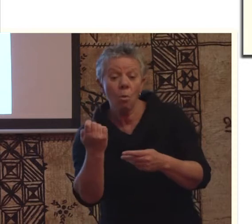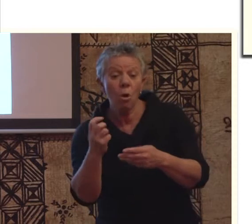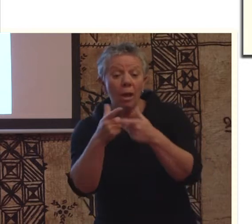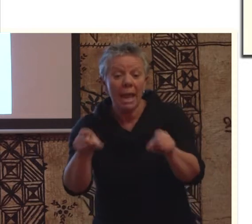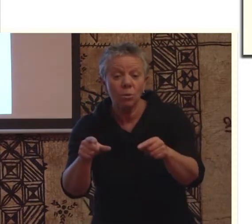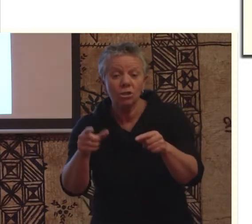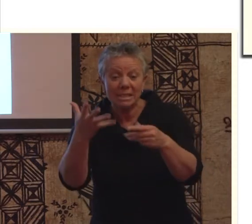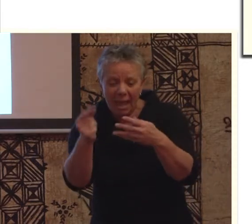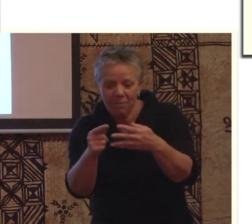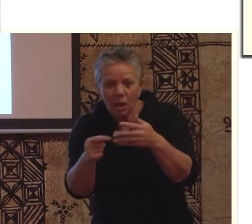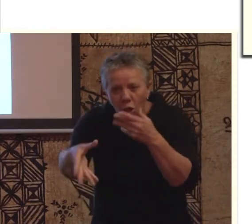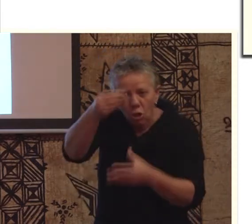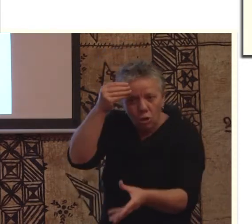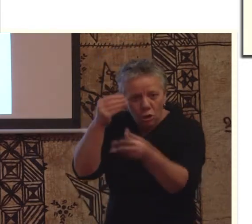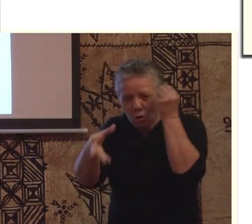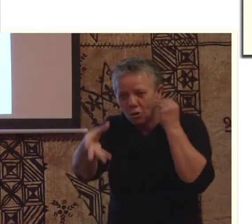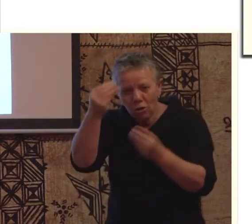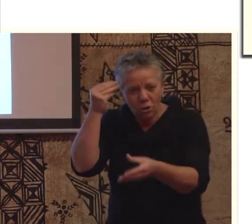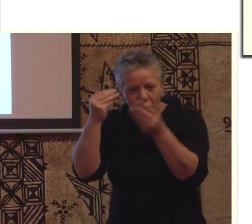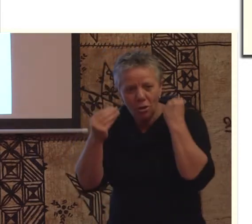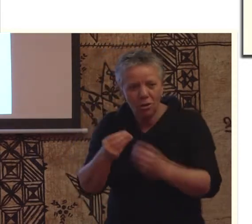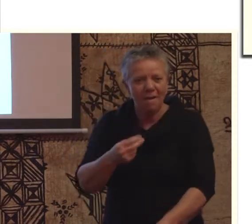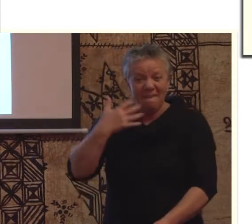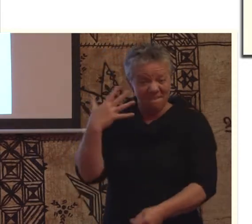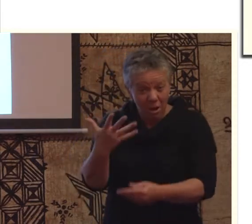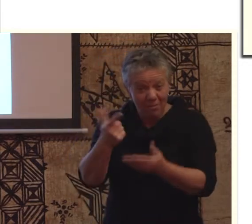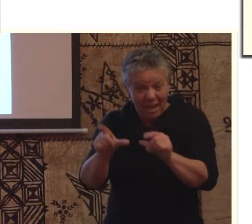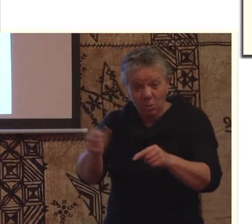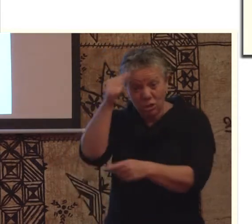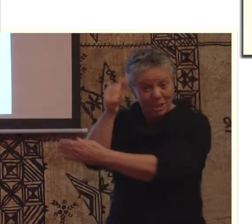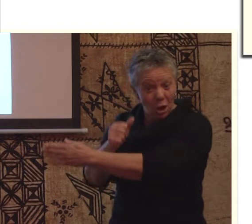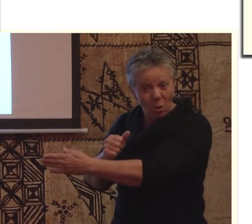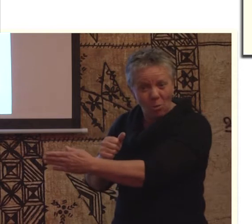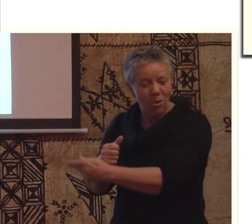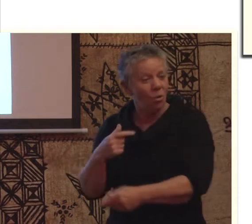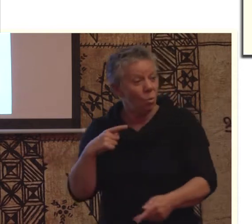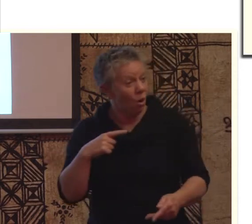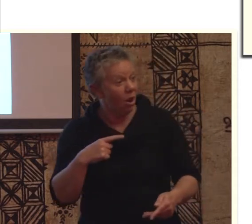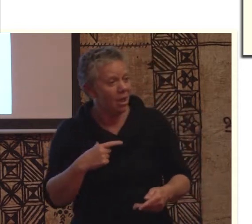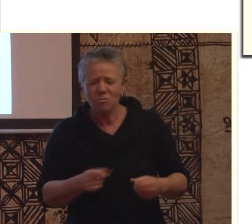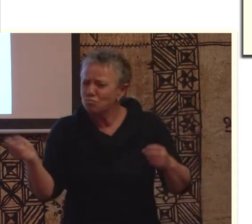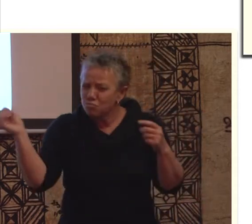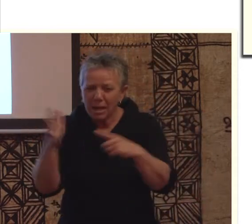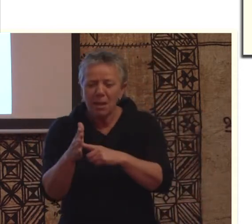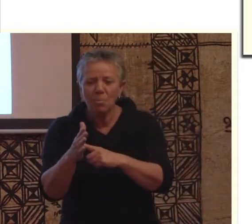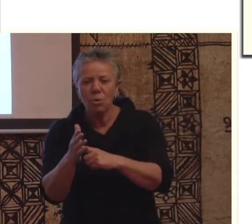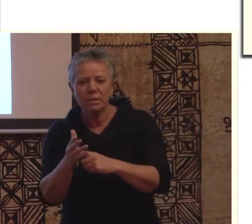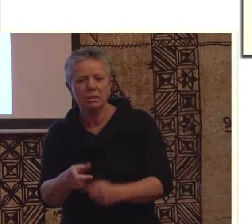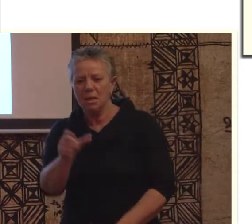got me started. It's really important to be able to speak to someone in their own language, and I'm sorry that I can't